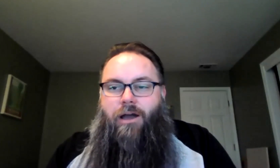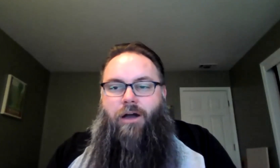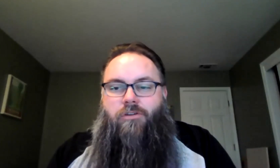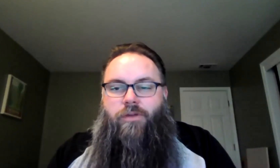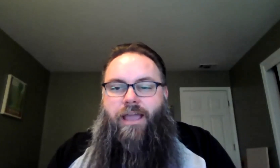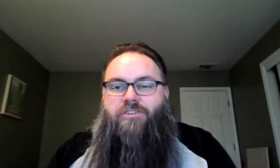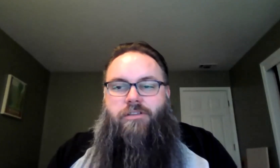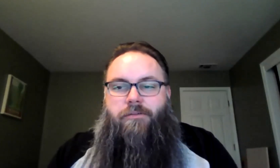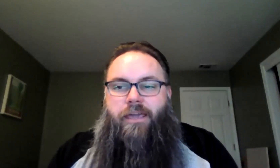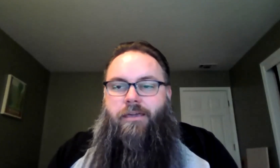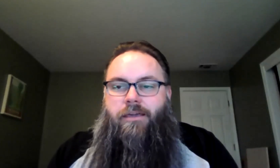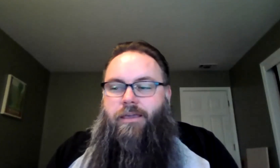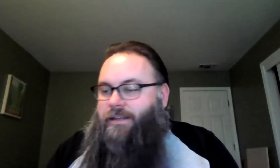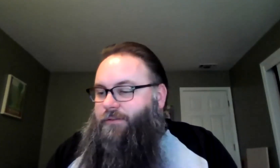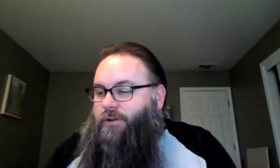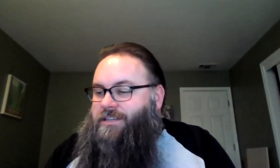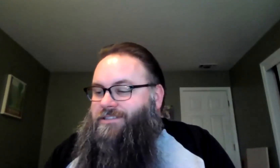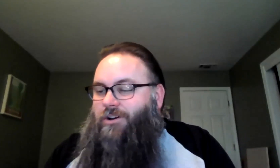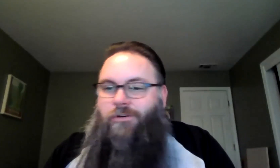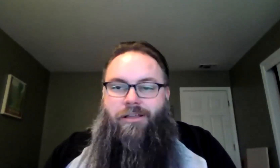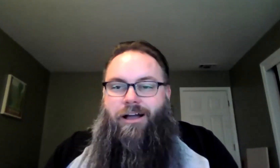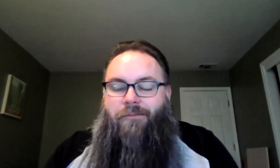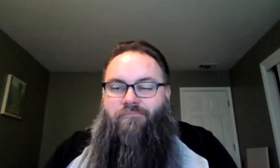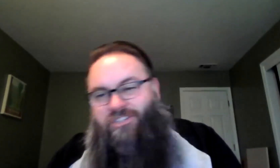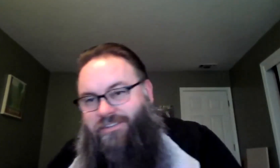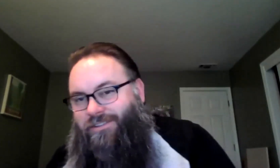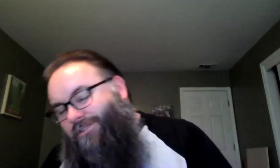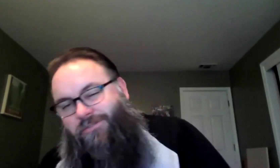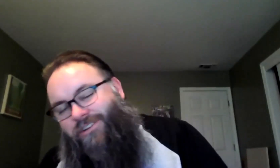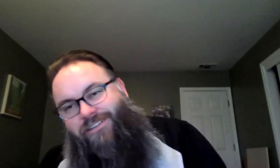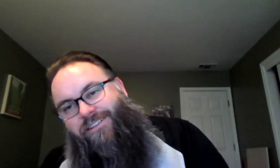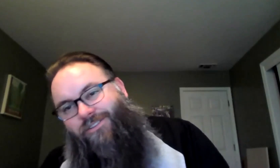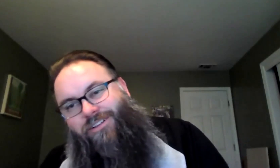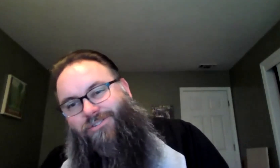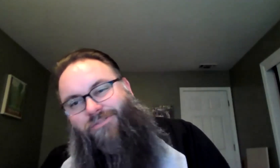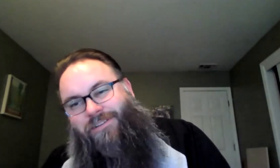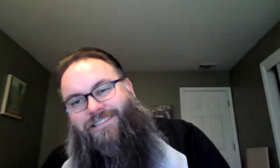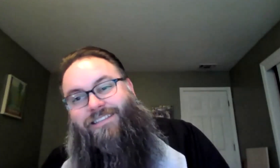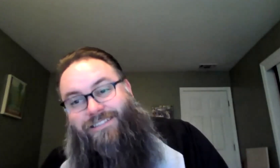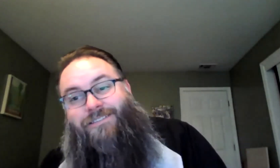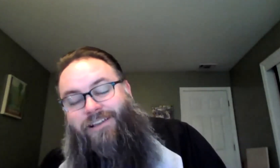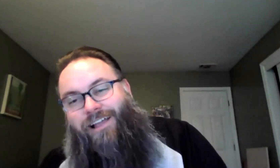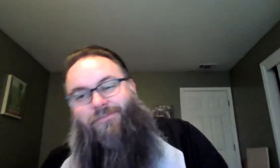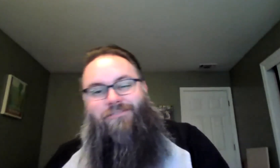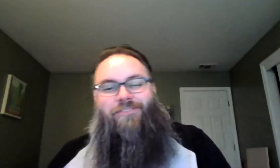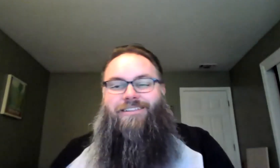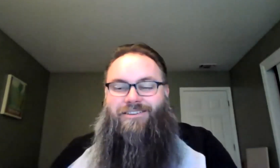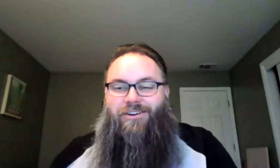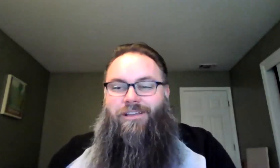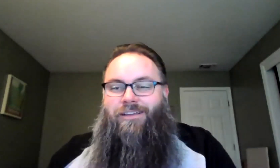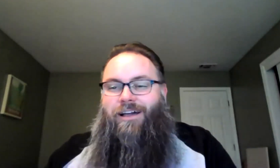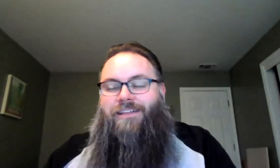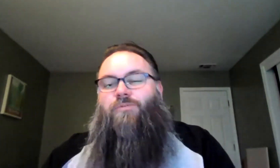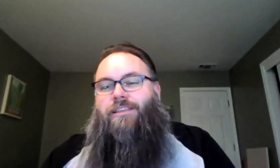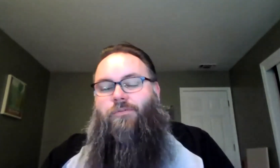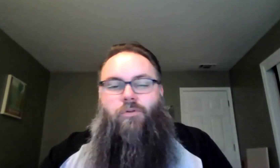availability, how can we actually make any difference? And so Michelle looked over to me and said, the DSP collaborative. And